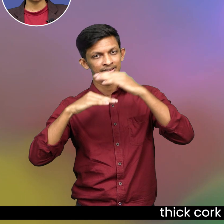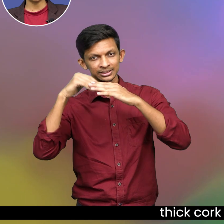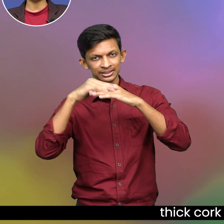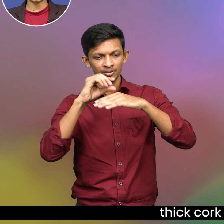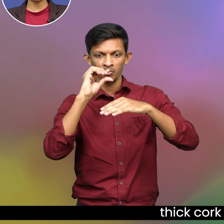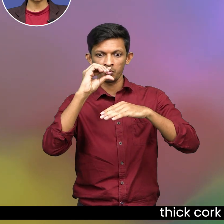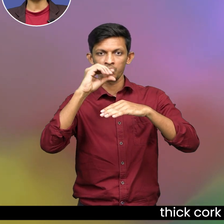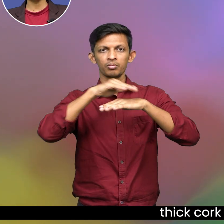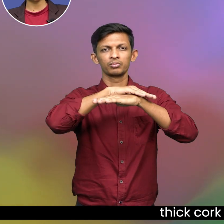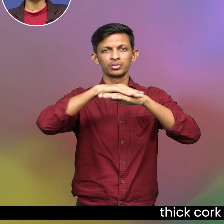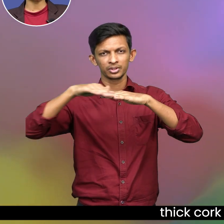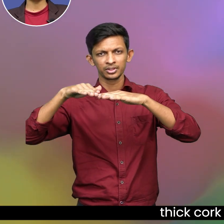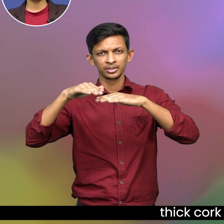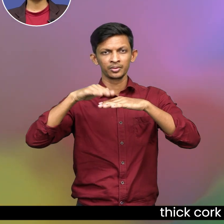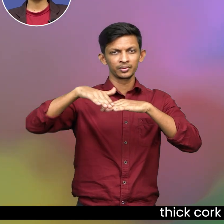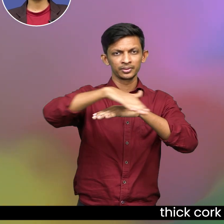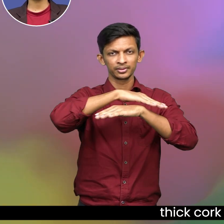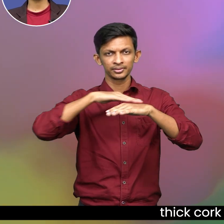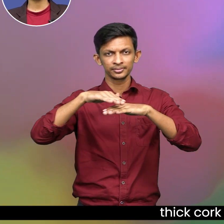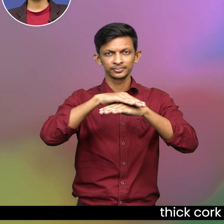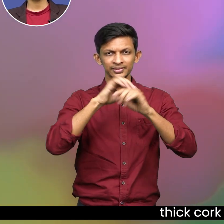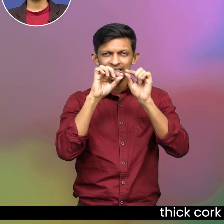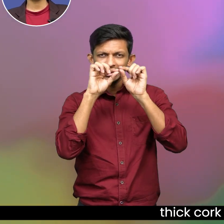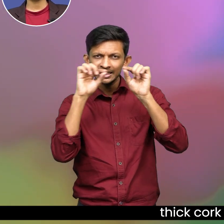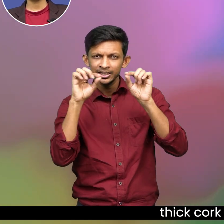cork or bark of the tree.